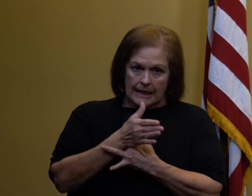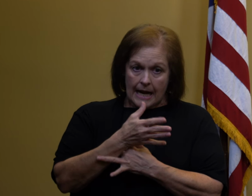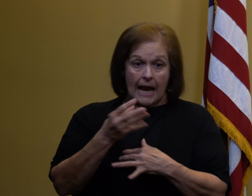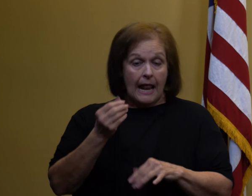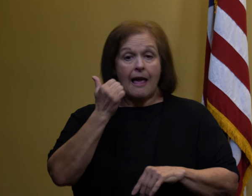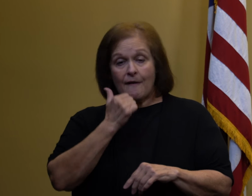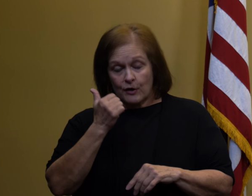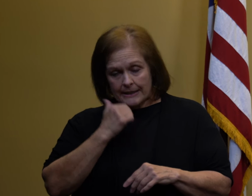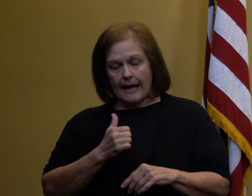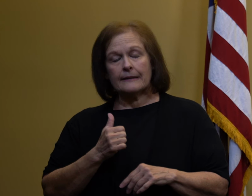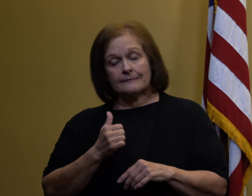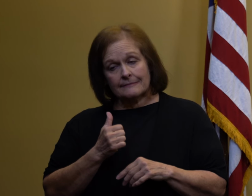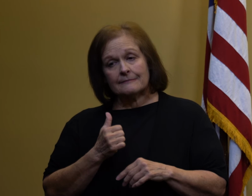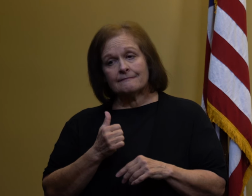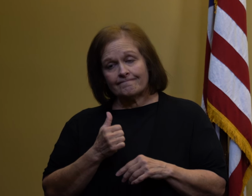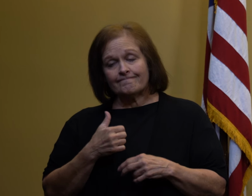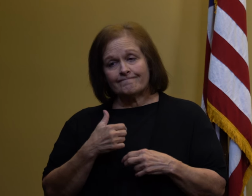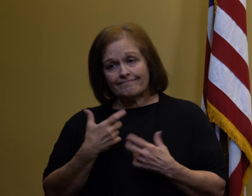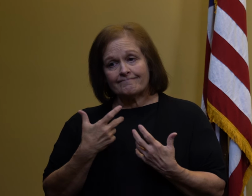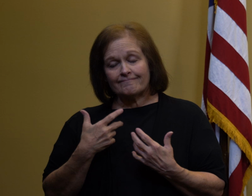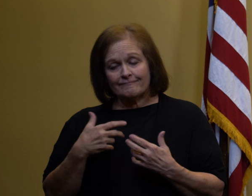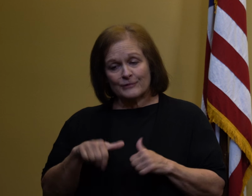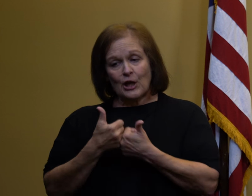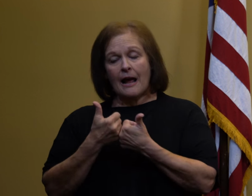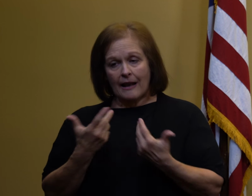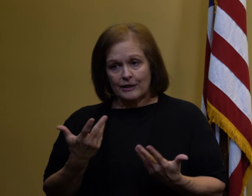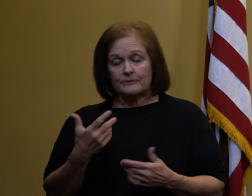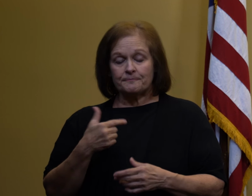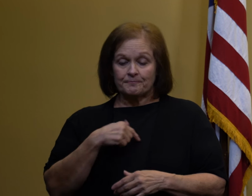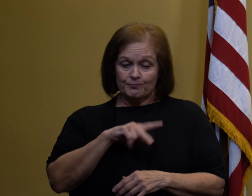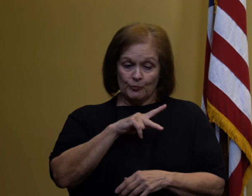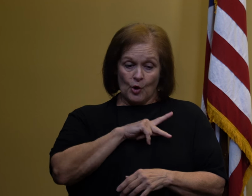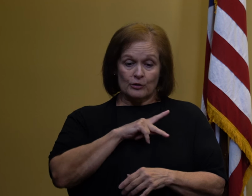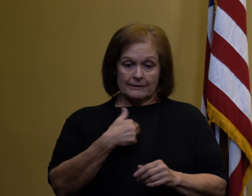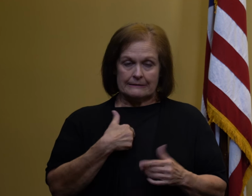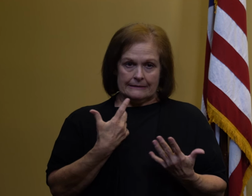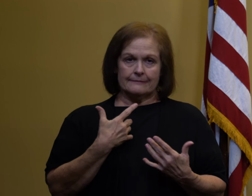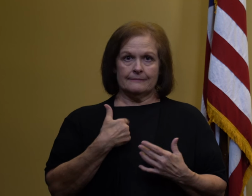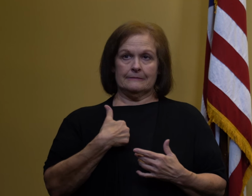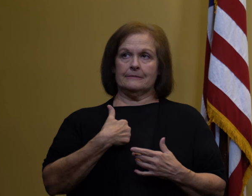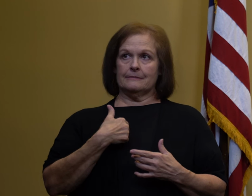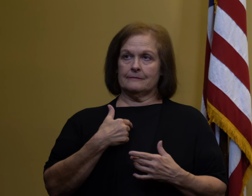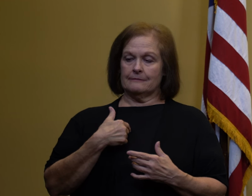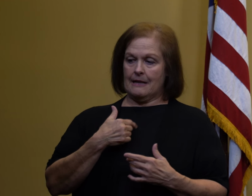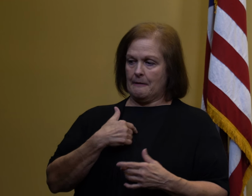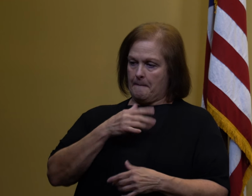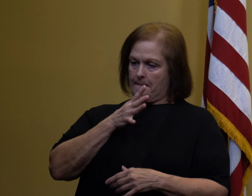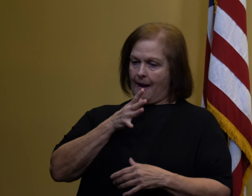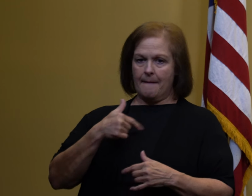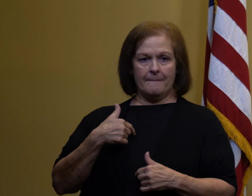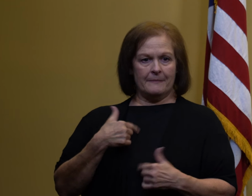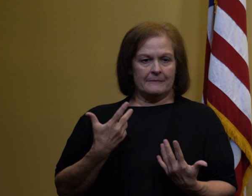And every day is a different one. And I'm working through it, of course, personally, but as a mom. you know, and this is my